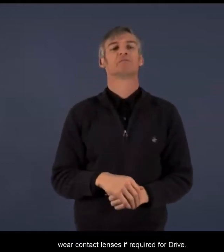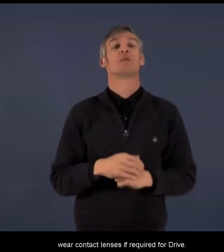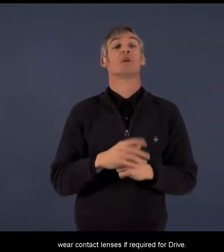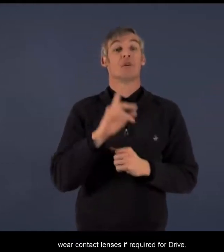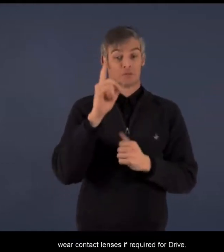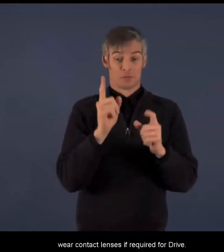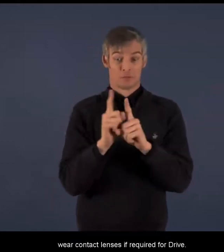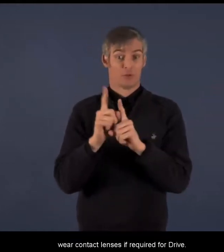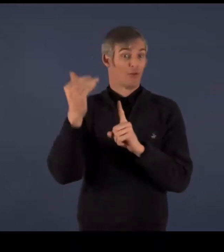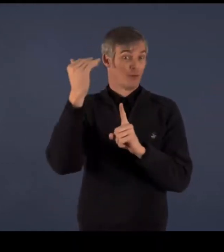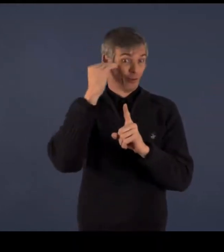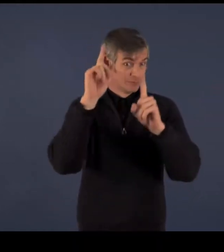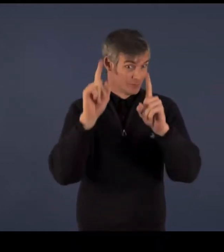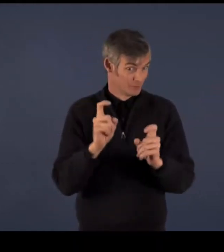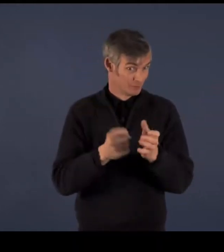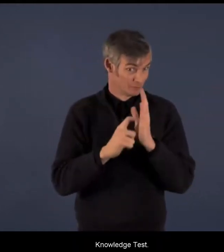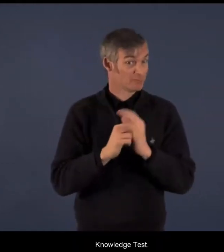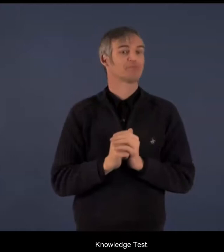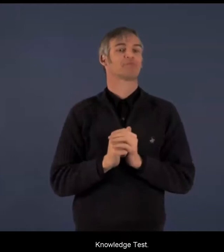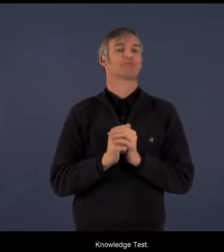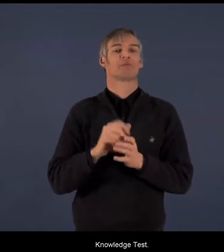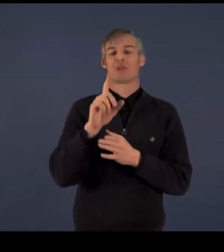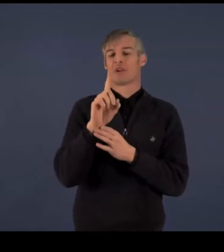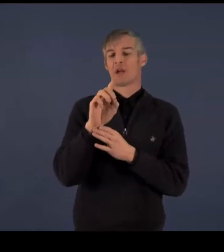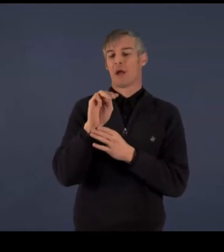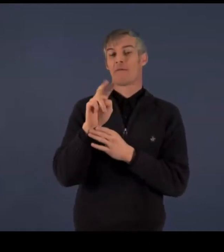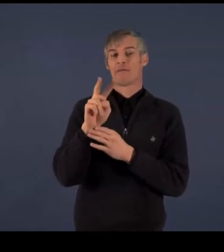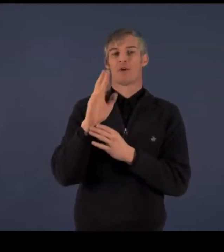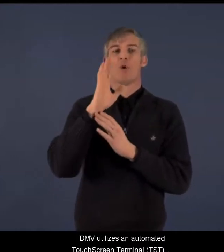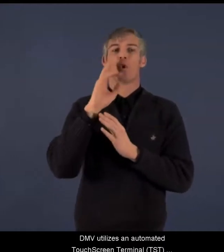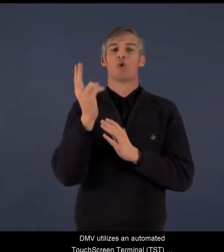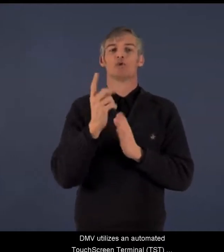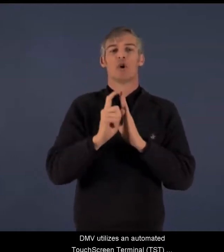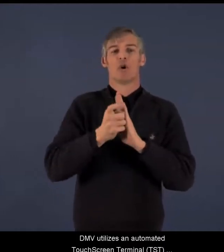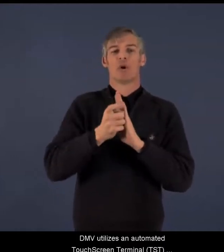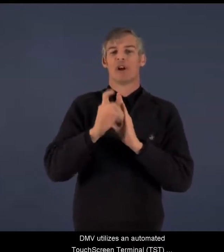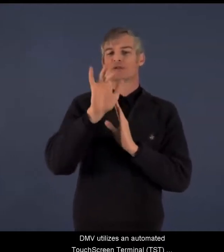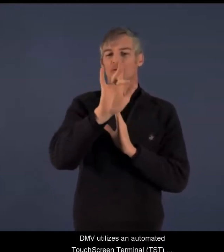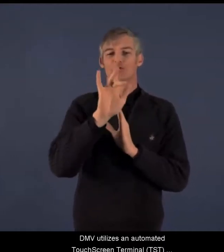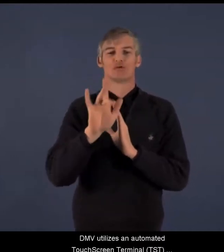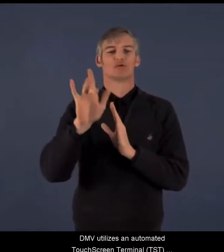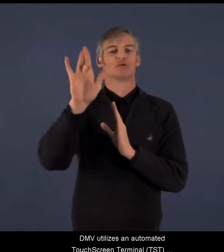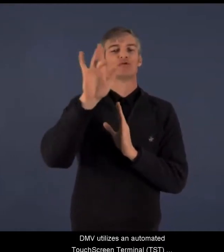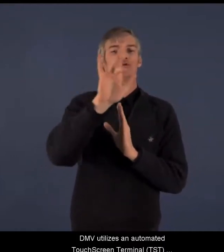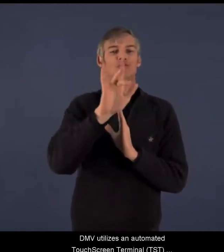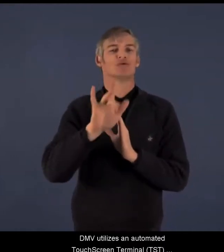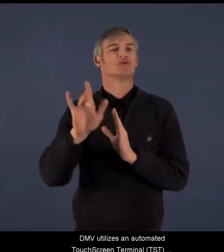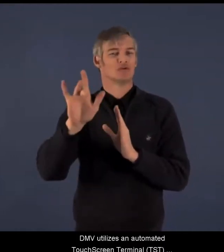if required for driving. A knowledge test. The DMV utilizes an automated